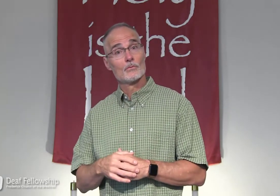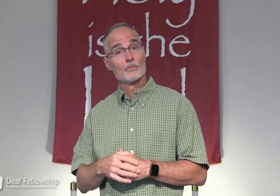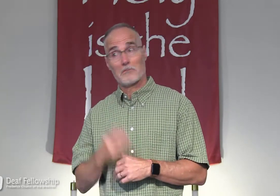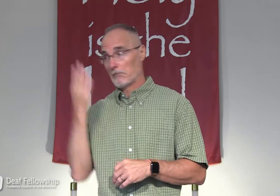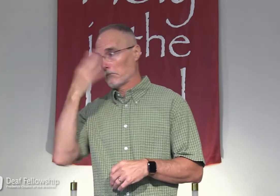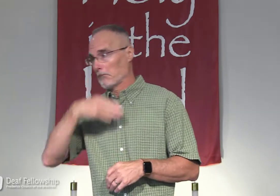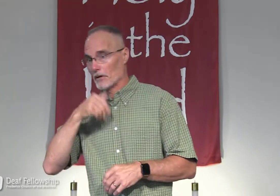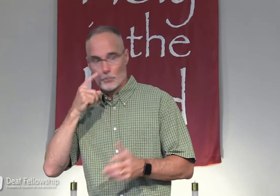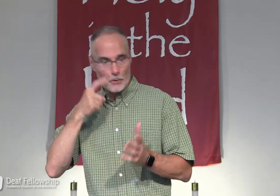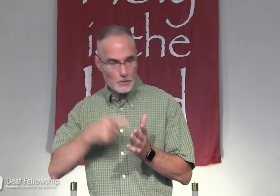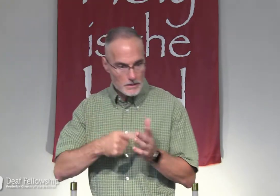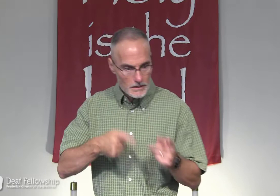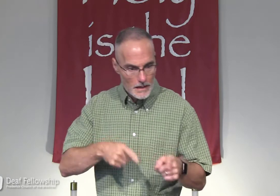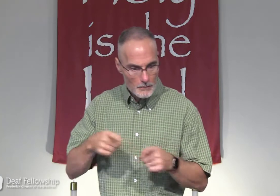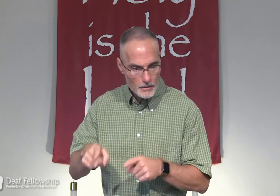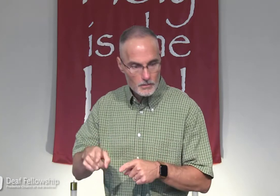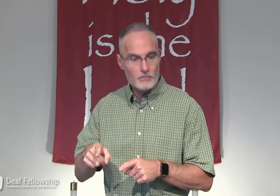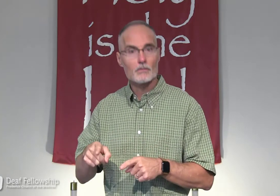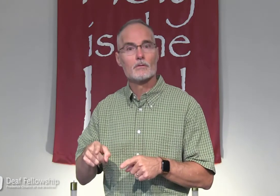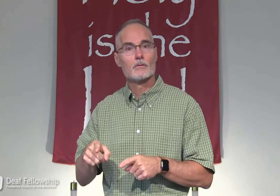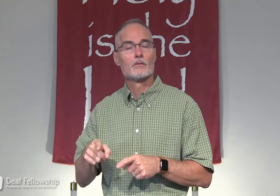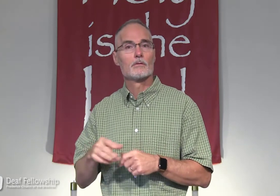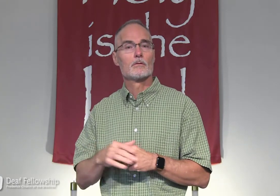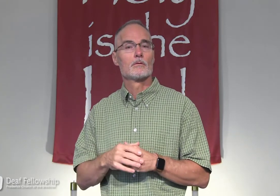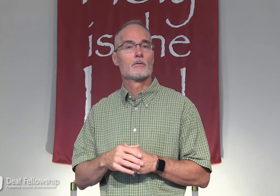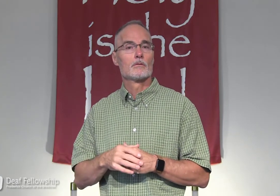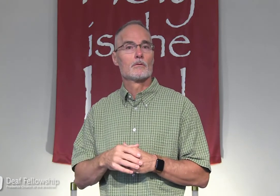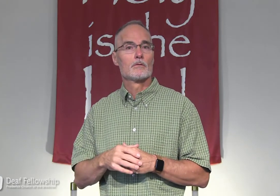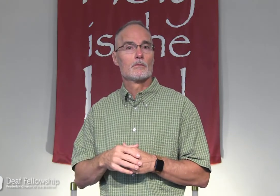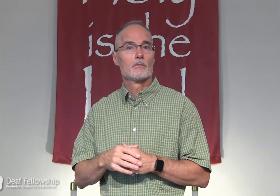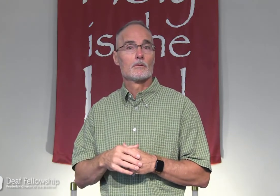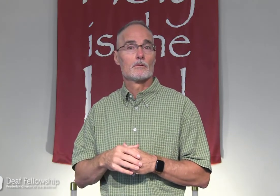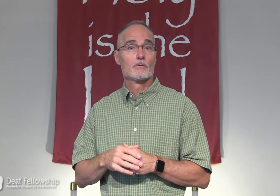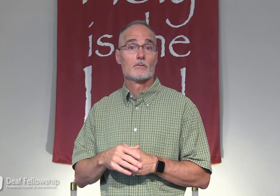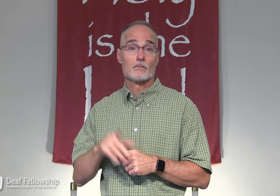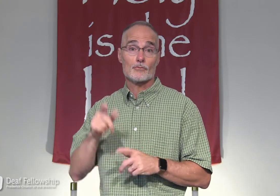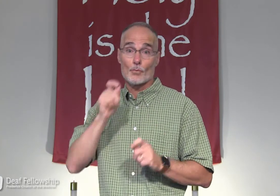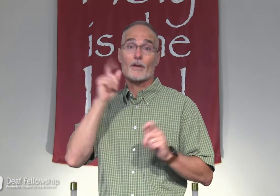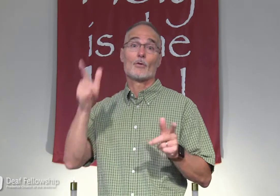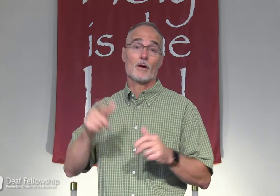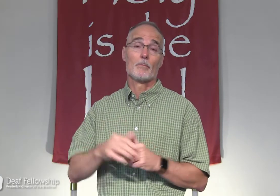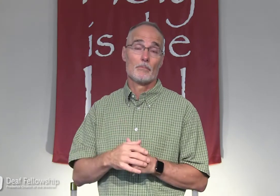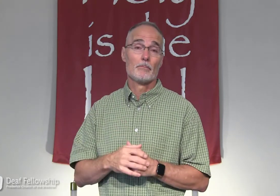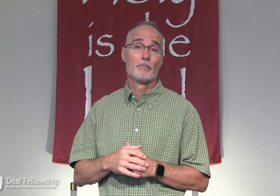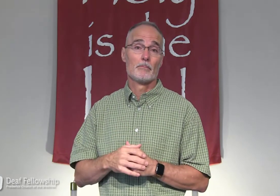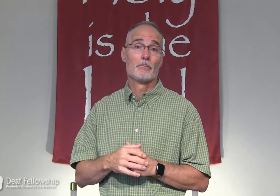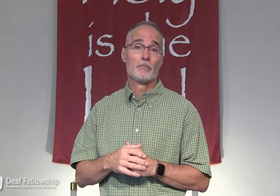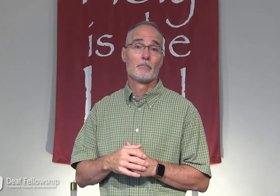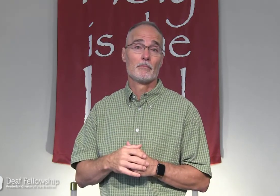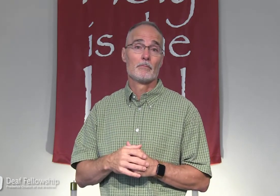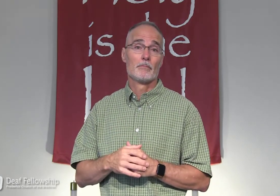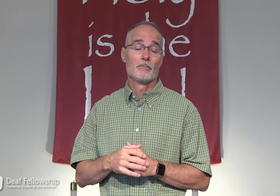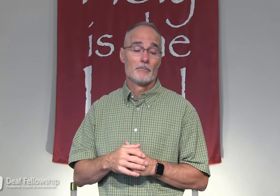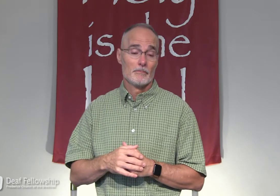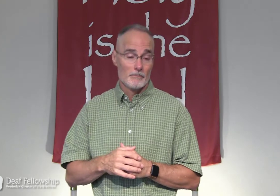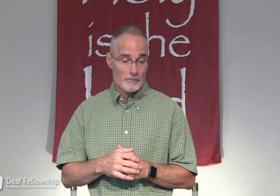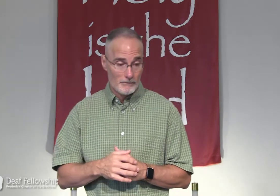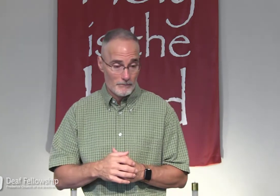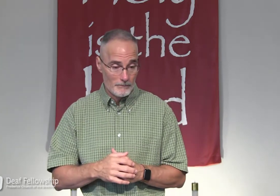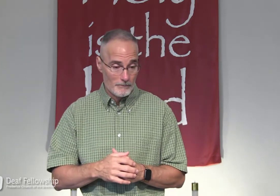And I wonder, does that scare you? Is there something there that you're overlooking? It should wake